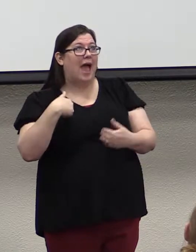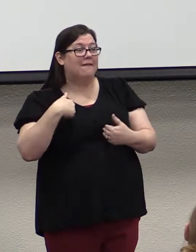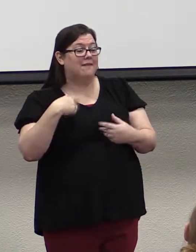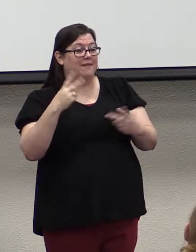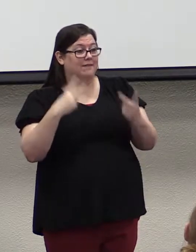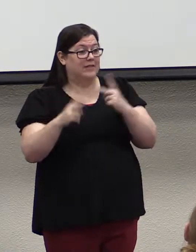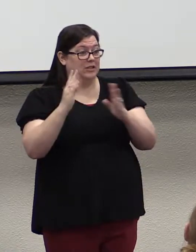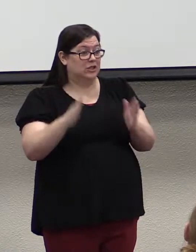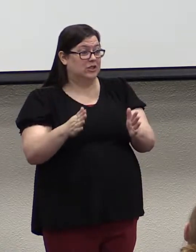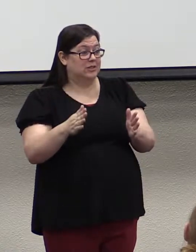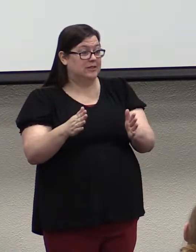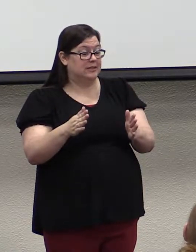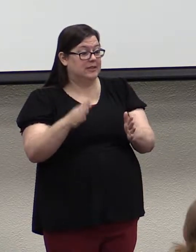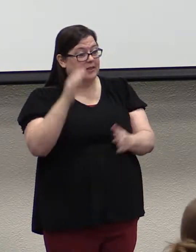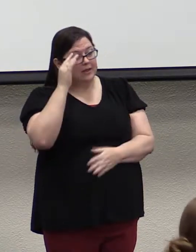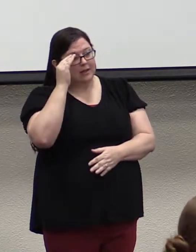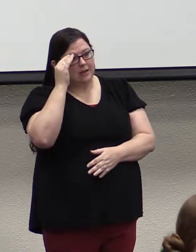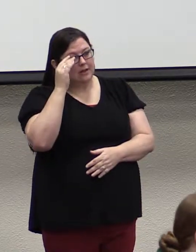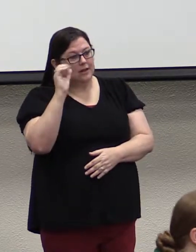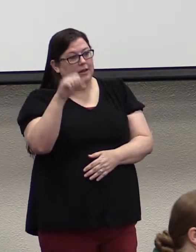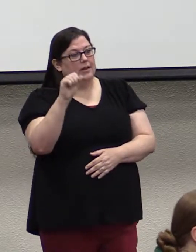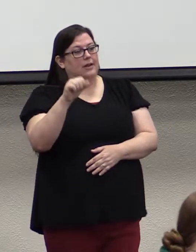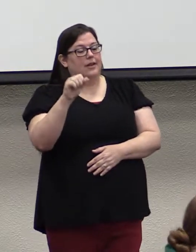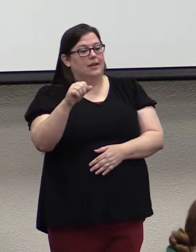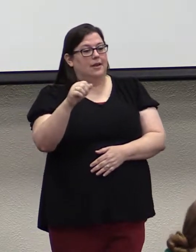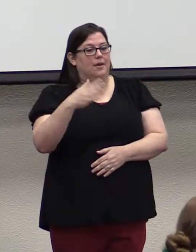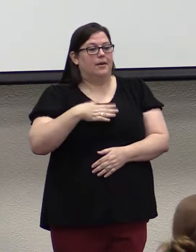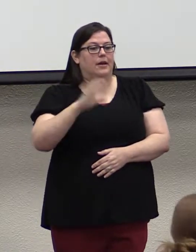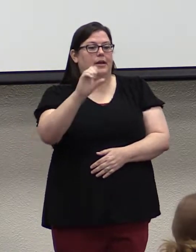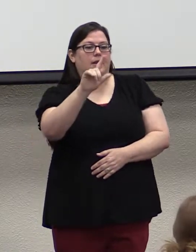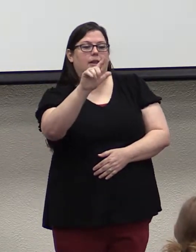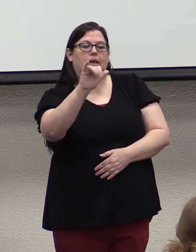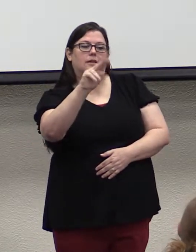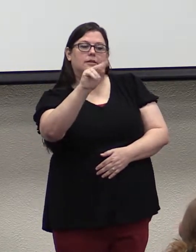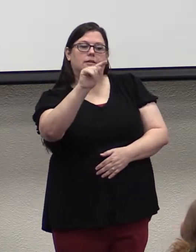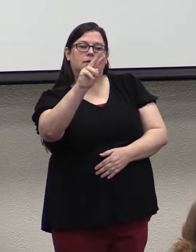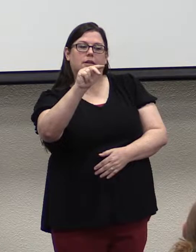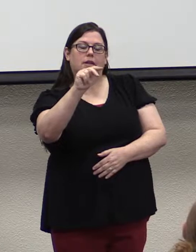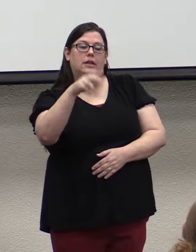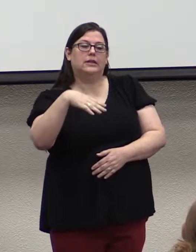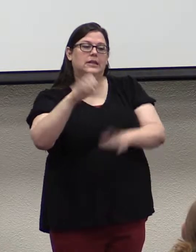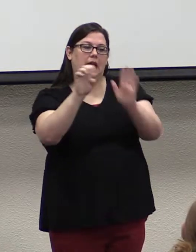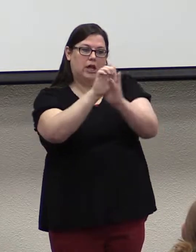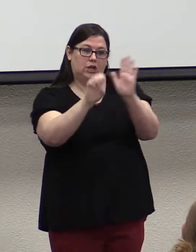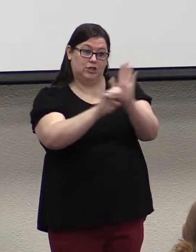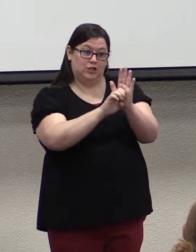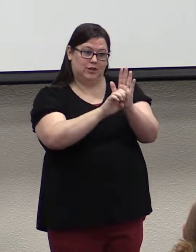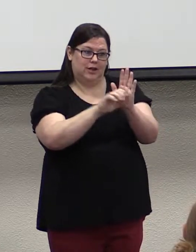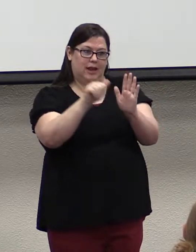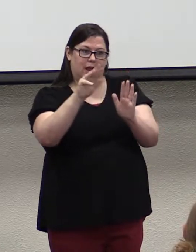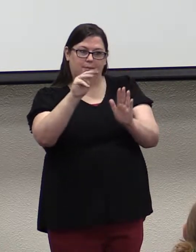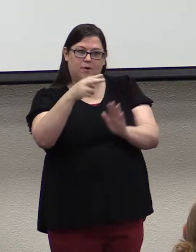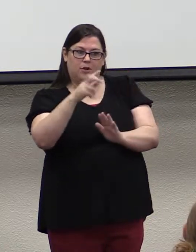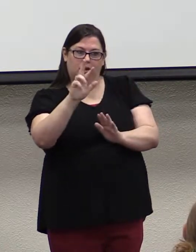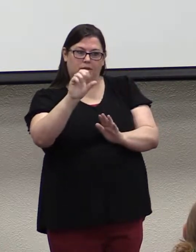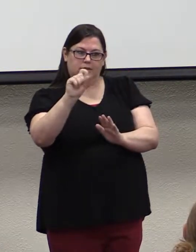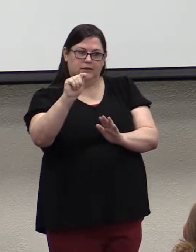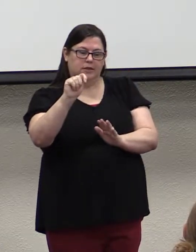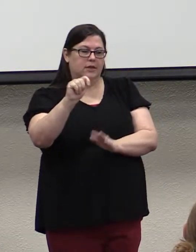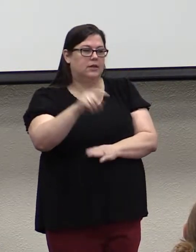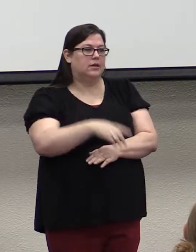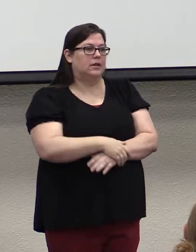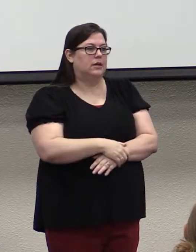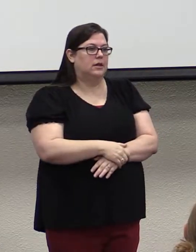introduce, please? This is Clinton Sawyer. He's one of our brothers at Amherst Church of Christ, and he decided to